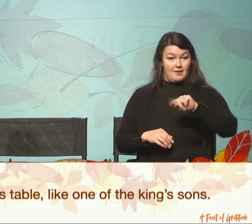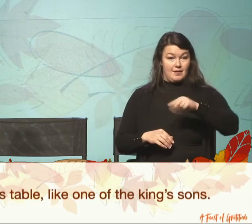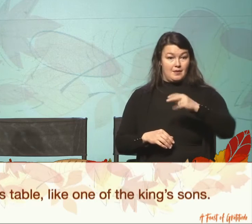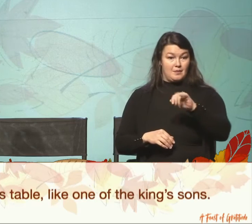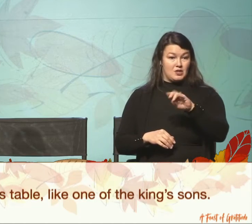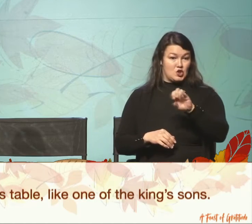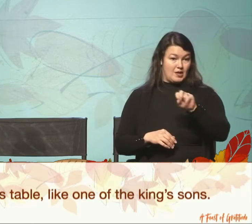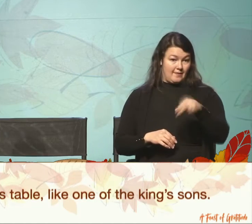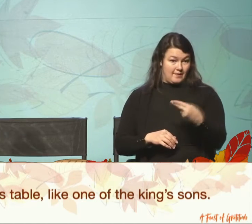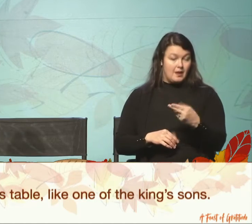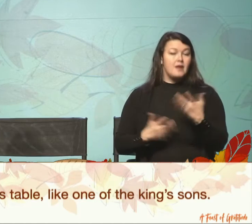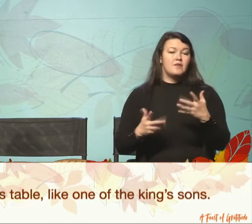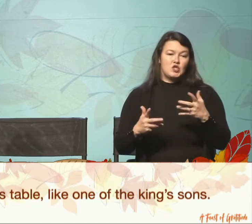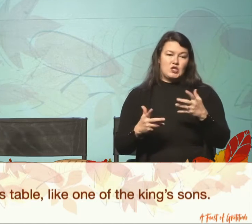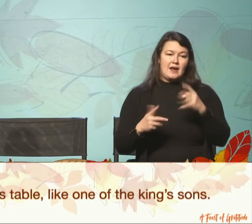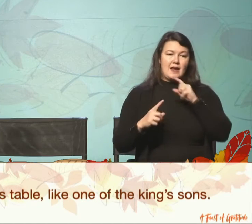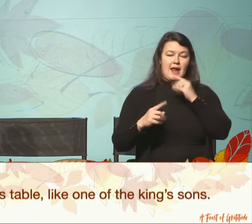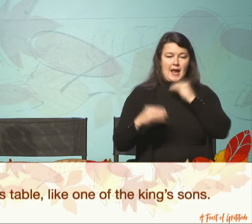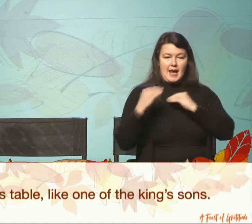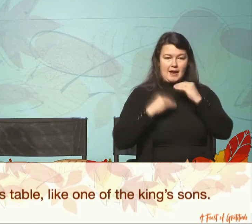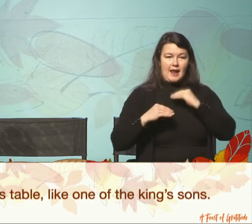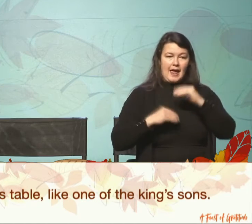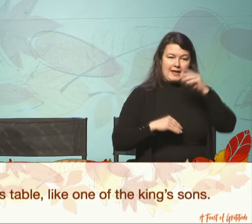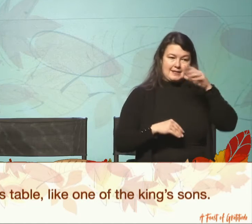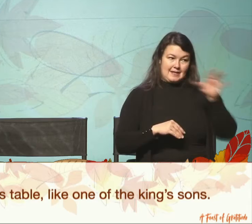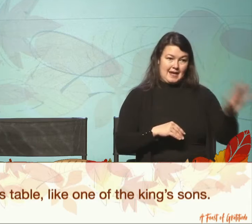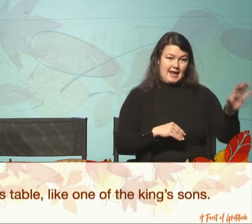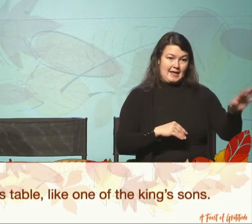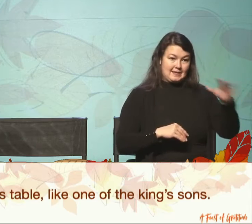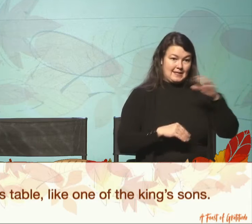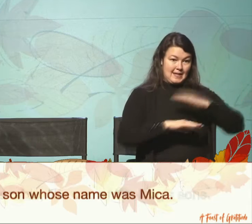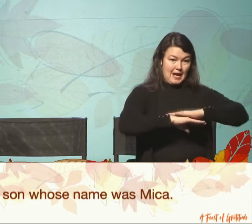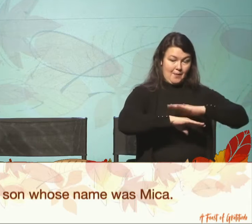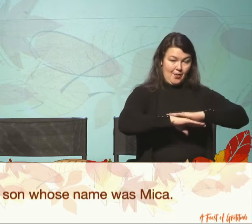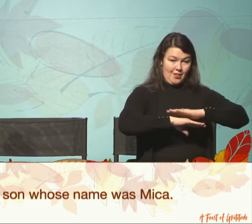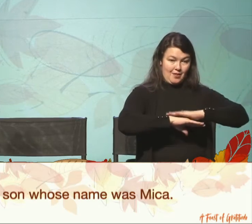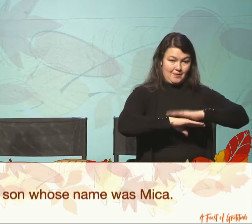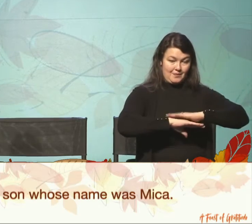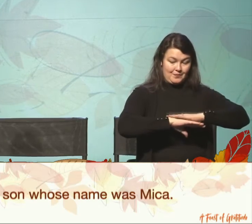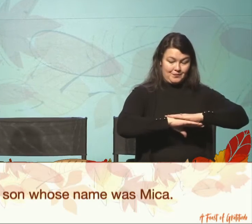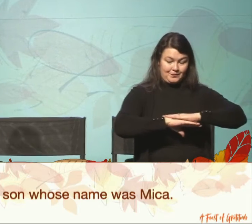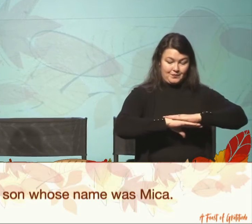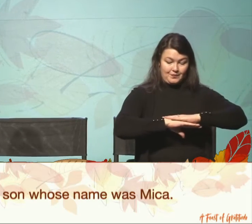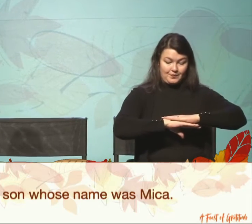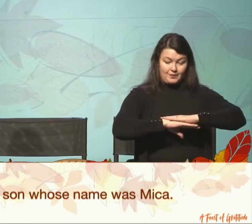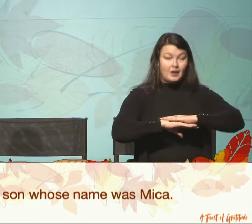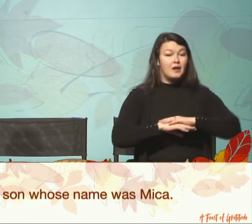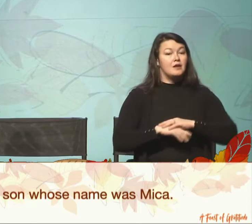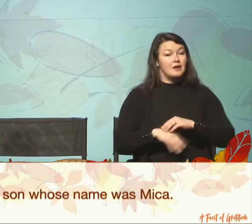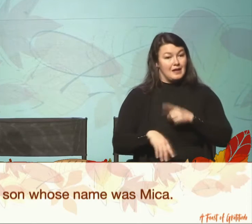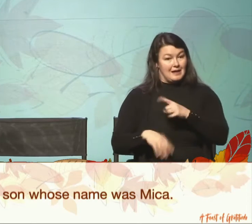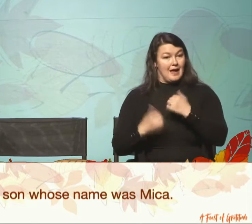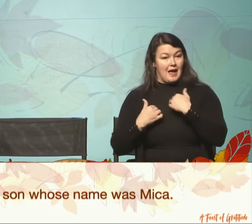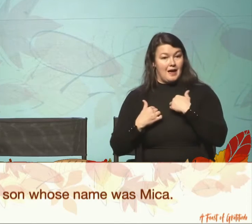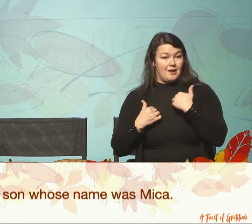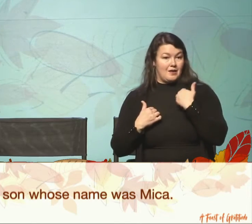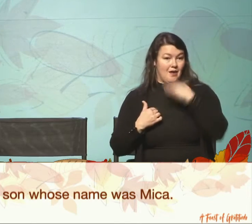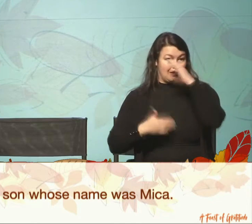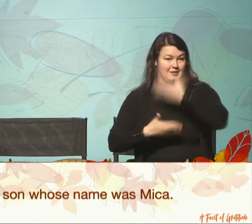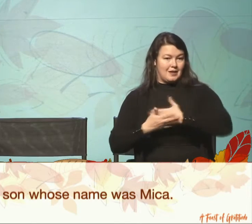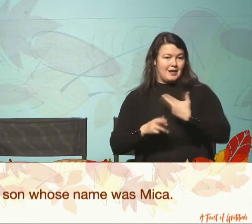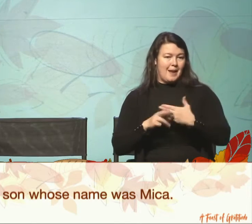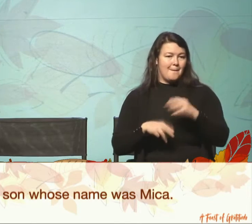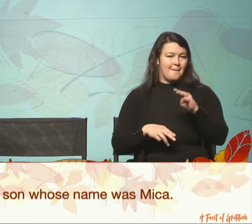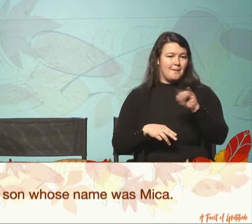table like one of the king's sons. And listen to this. It says Mephibosheth had a young son at the time whose name was